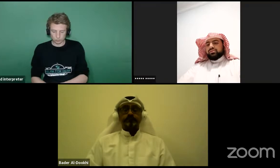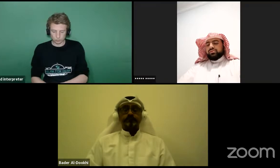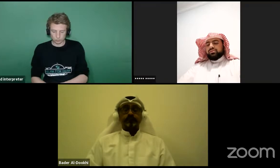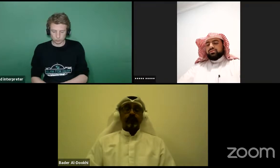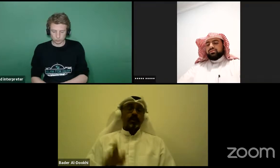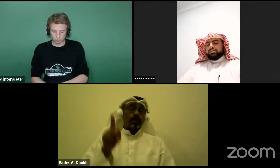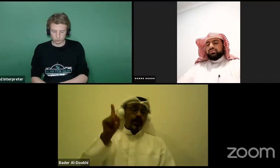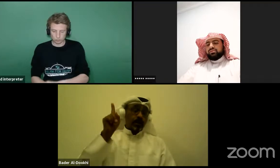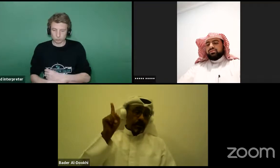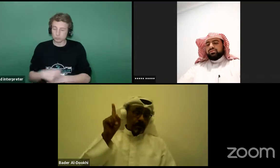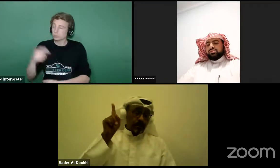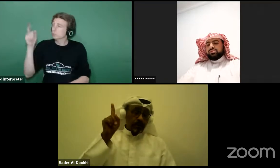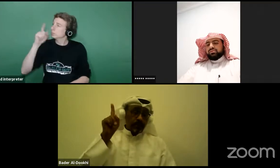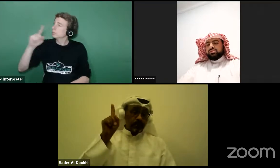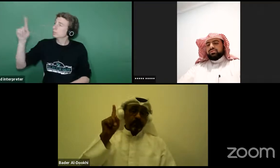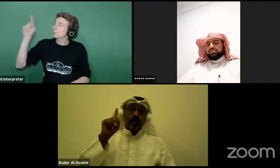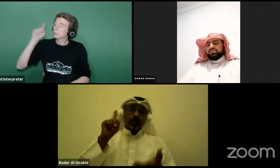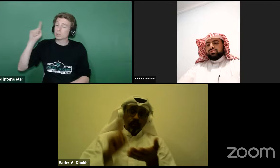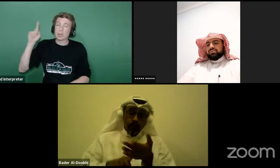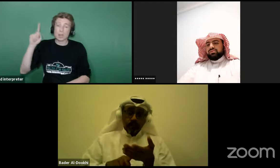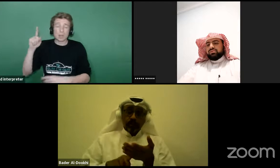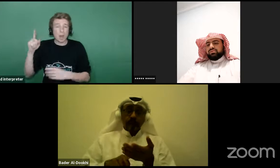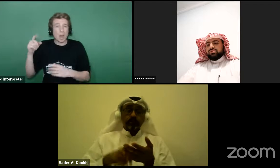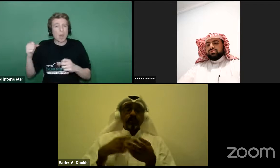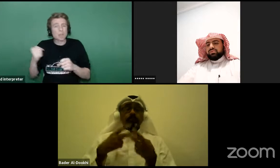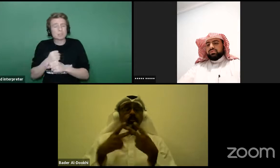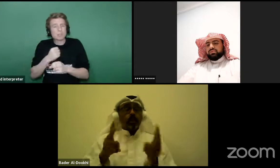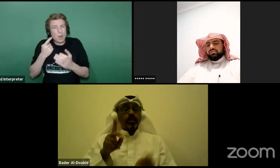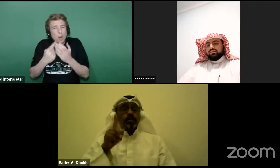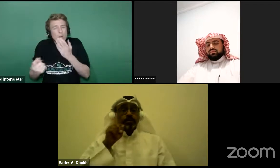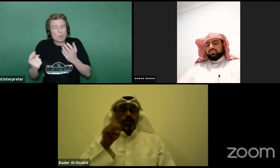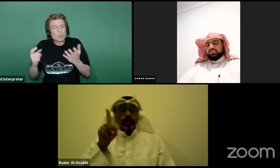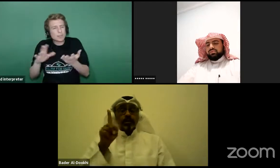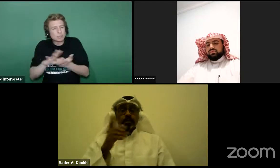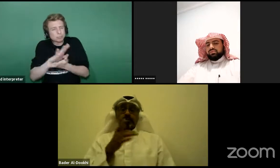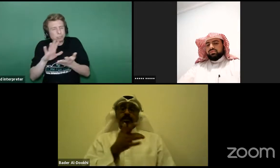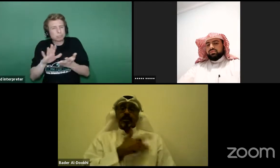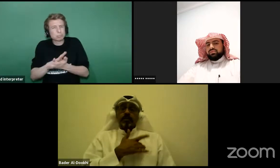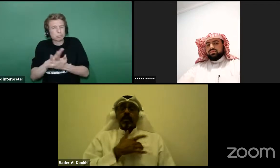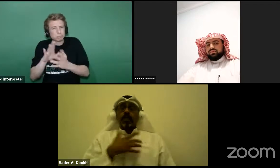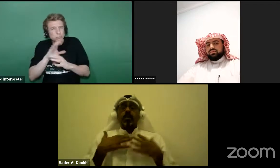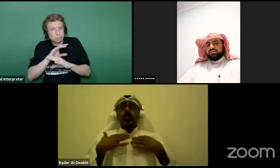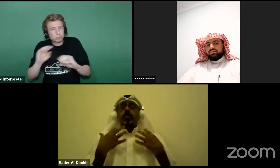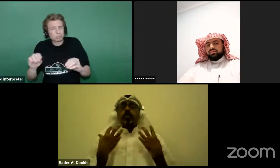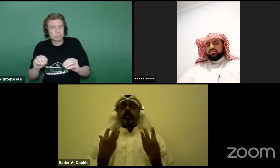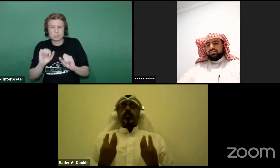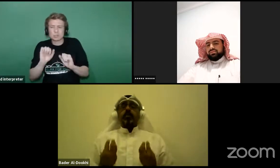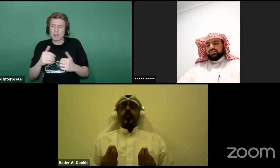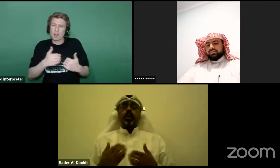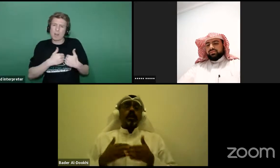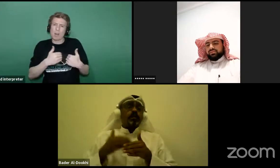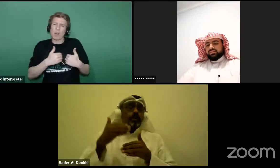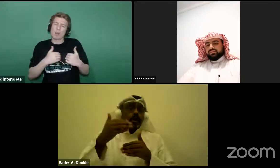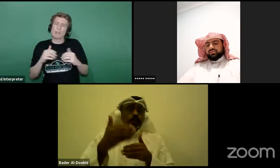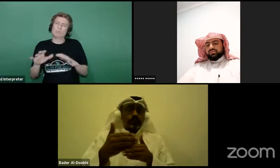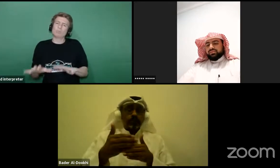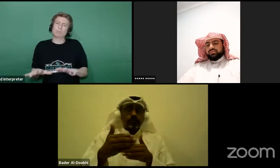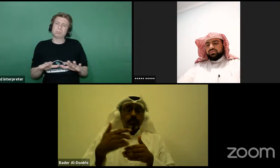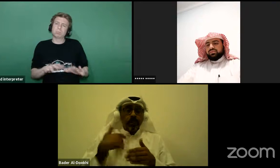Allah made it only as glad tidings, and that your hearts be at rest therewith. And there is no